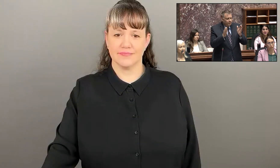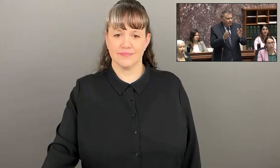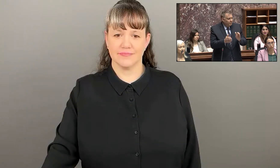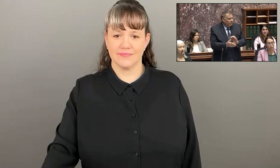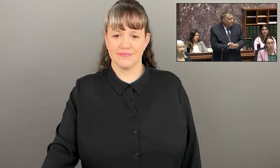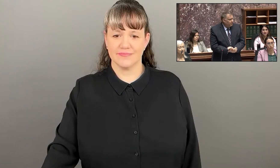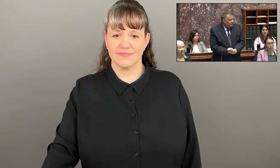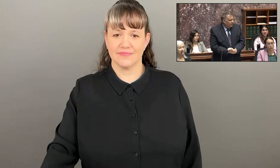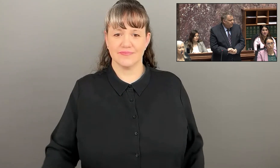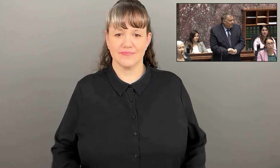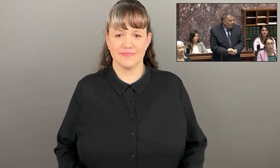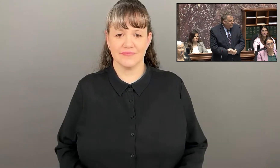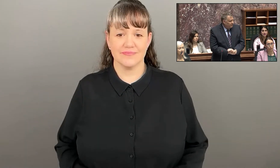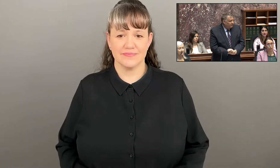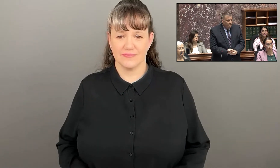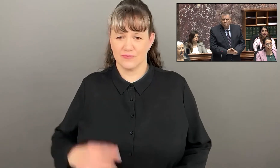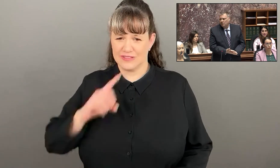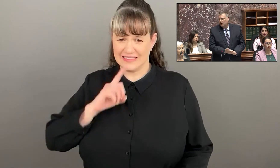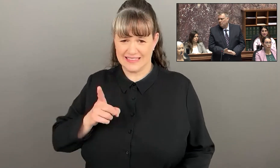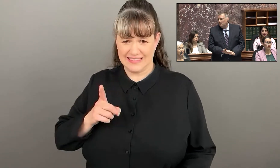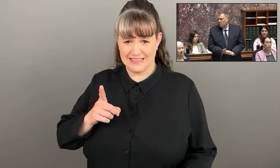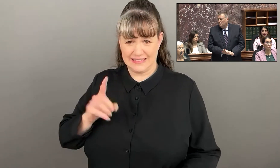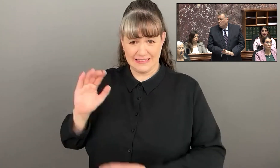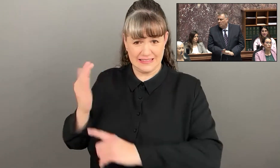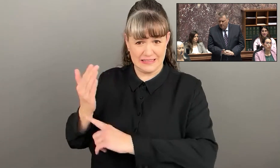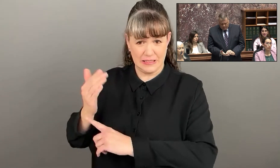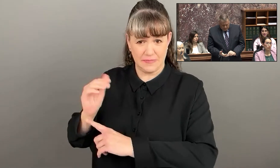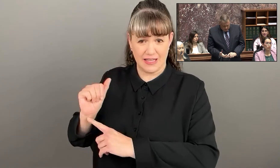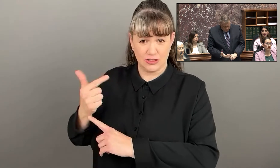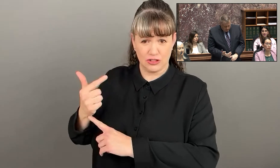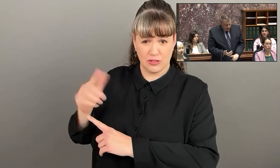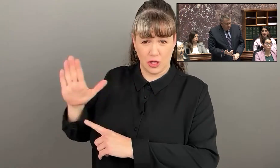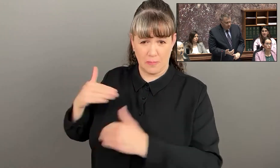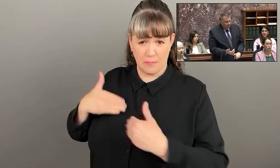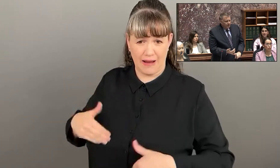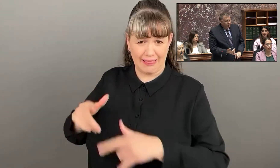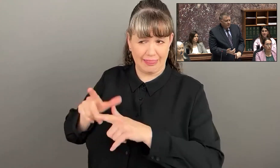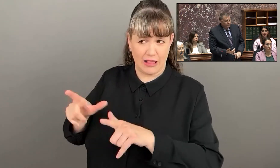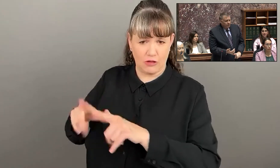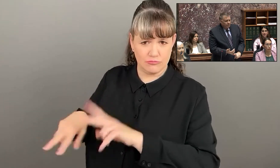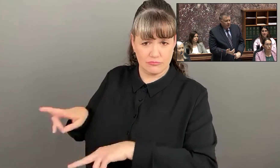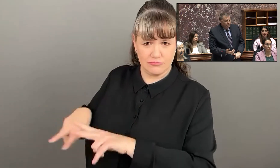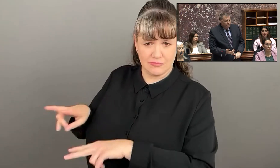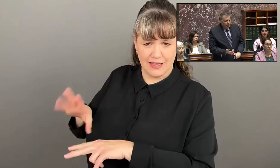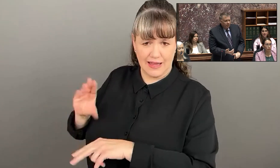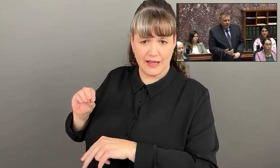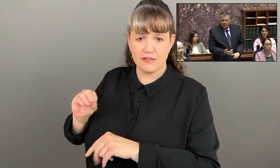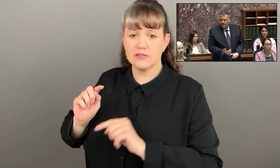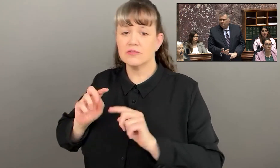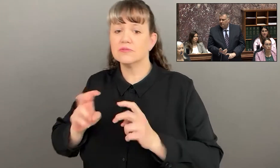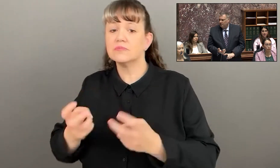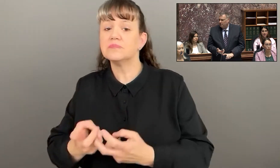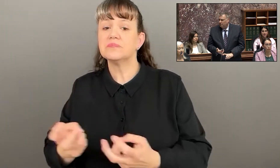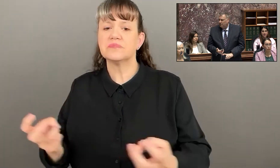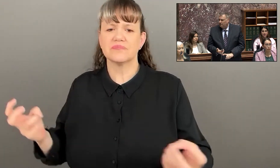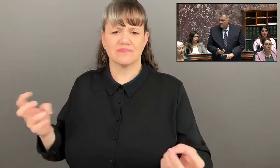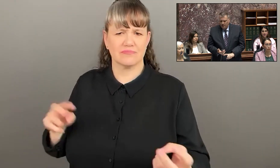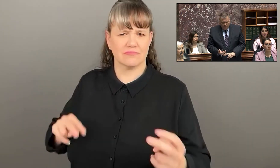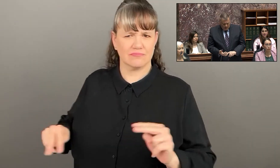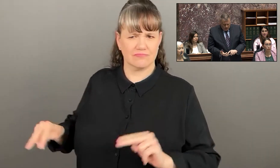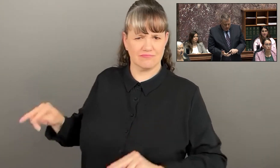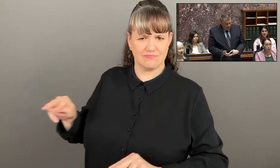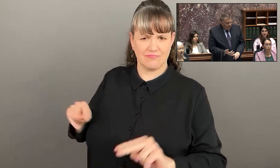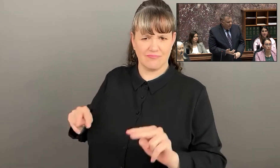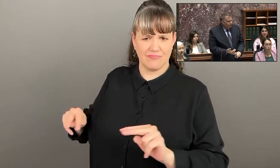Premier, from other members of the Cabinet say it all. We have a Premier that said he had all the answers when he became the Premier on how to fix the downtown east